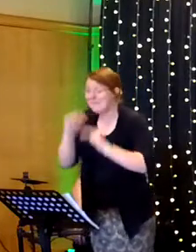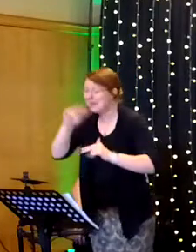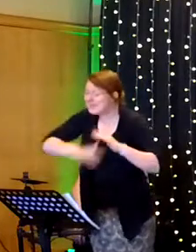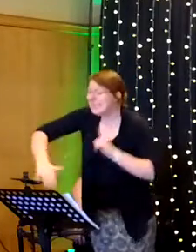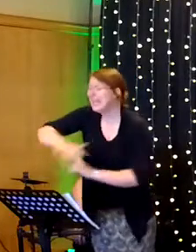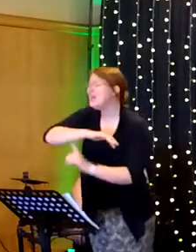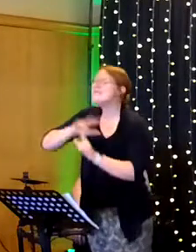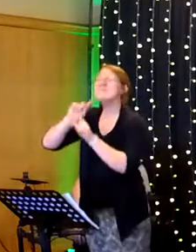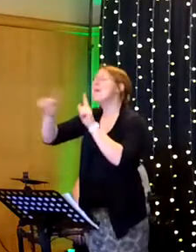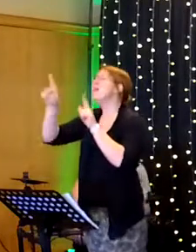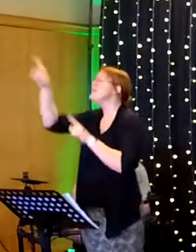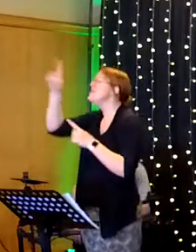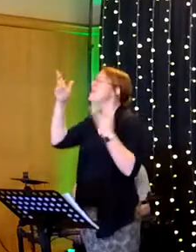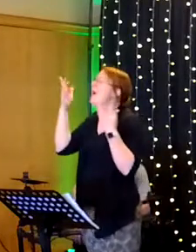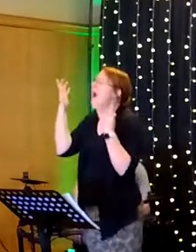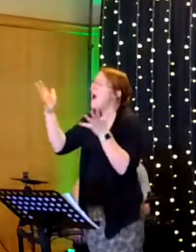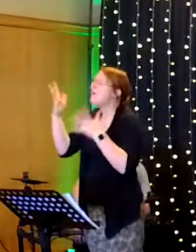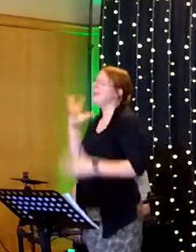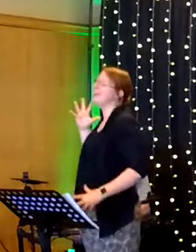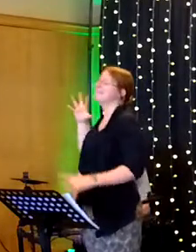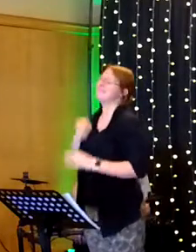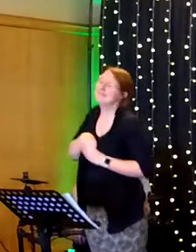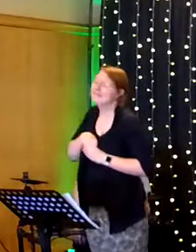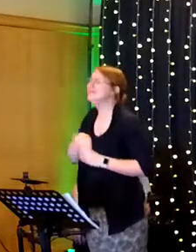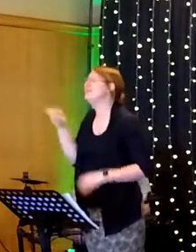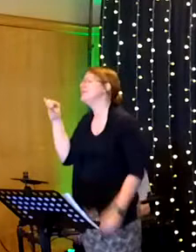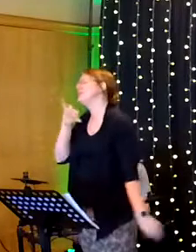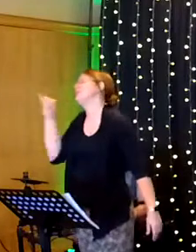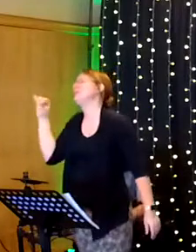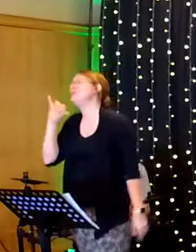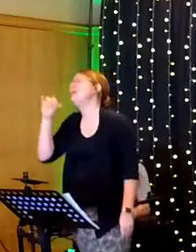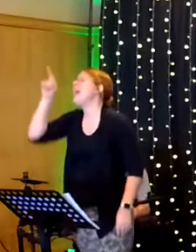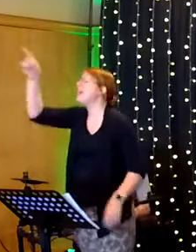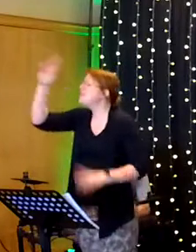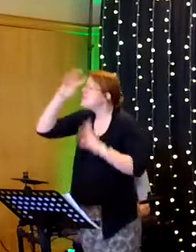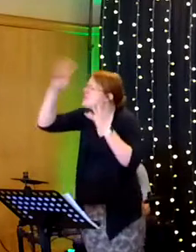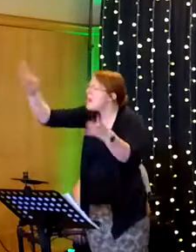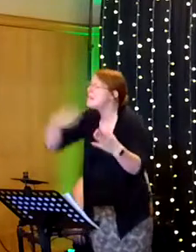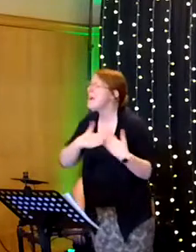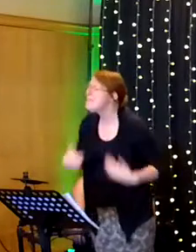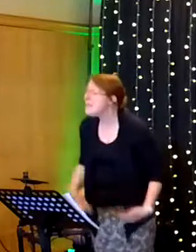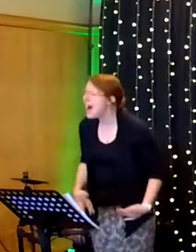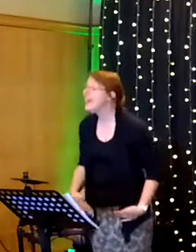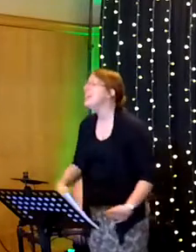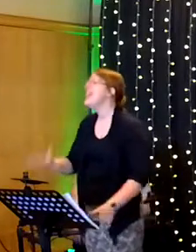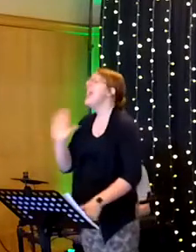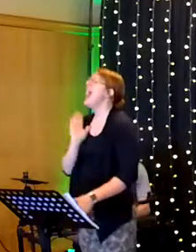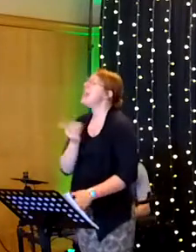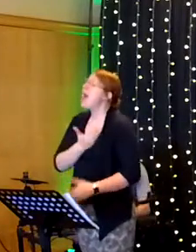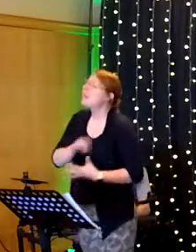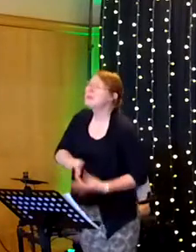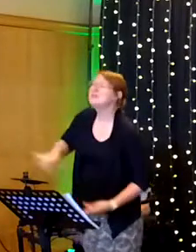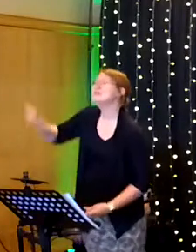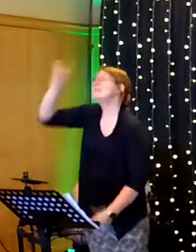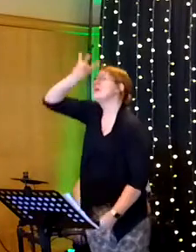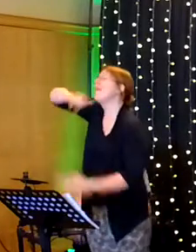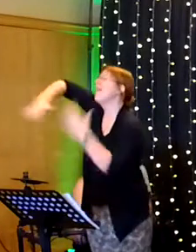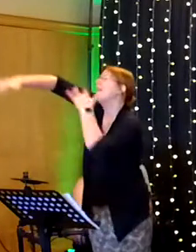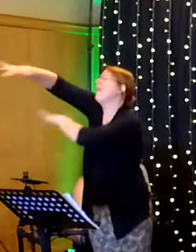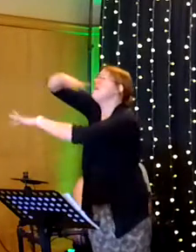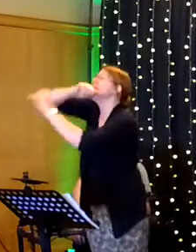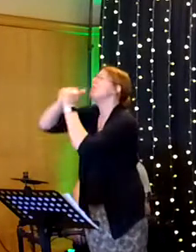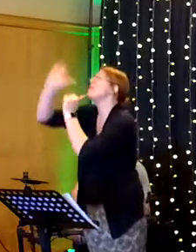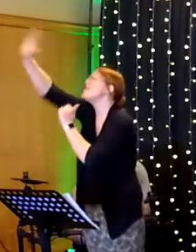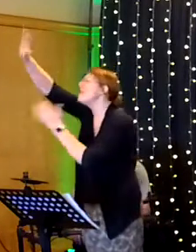the one that you created our flesh and in our bodies, Lord, and that our spirit can mingle with your spirit, and that we